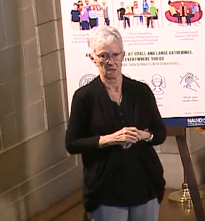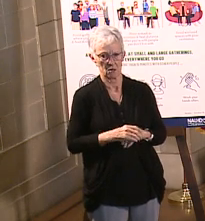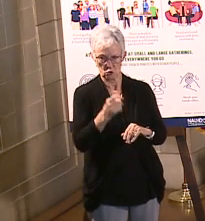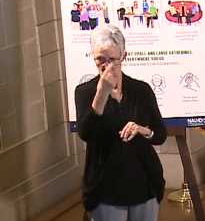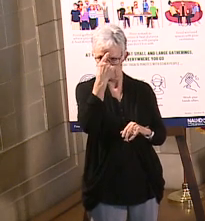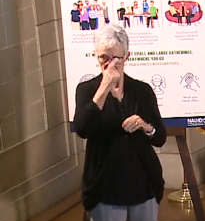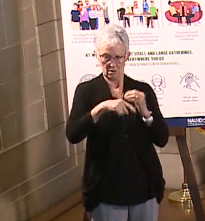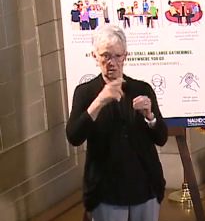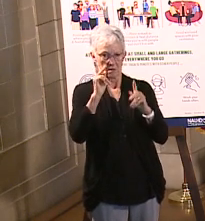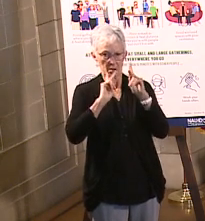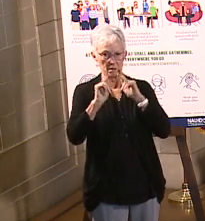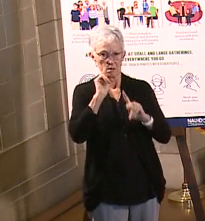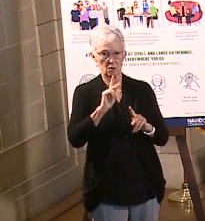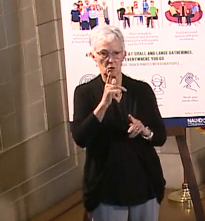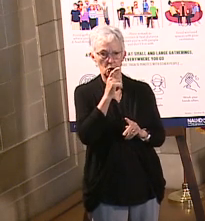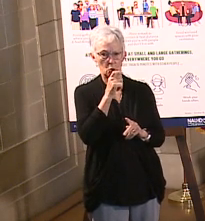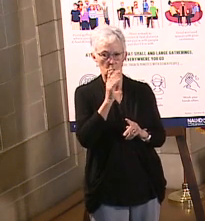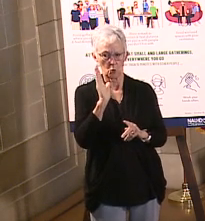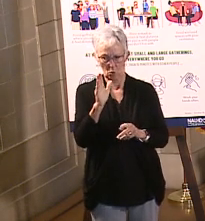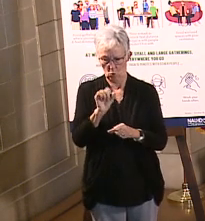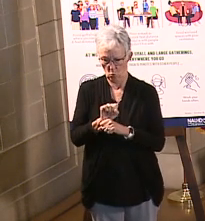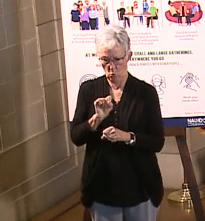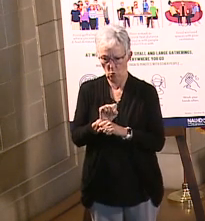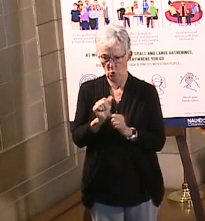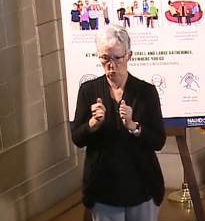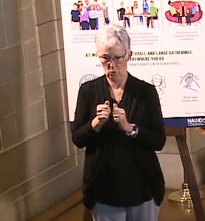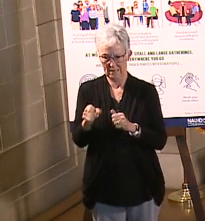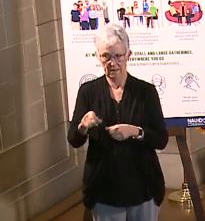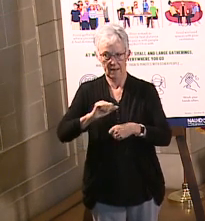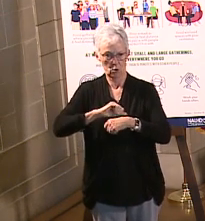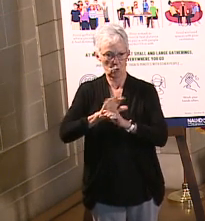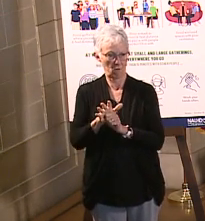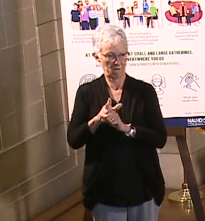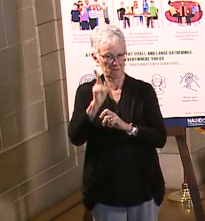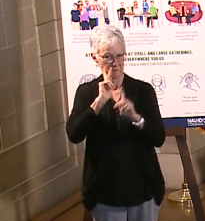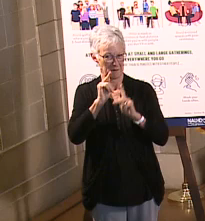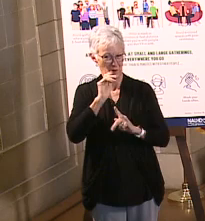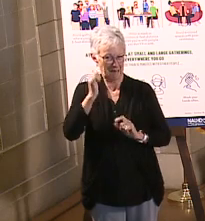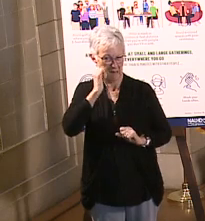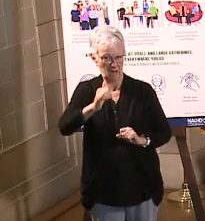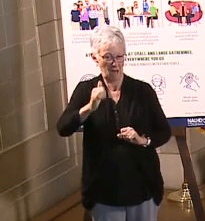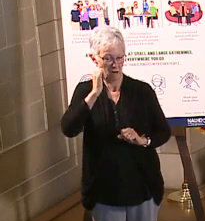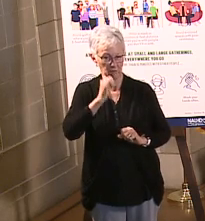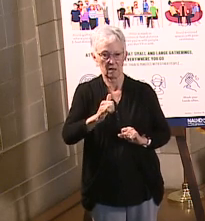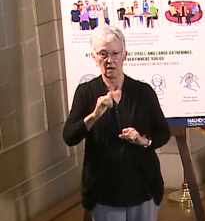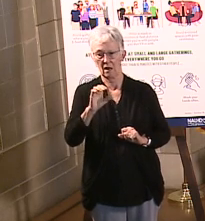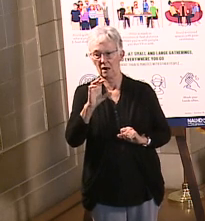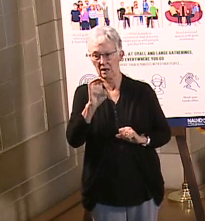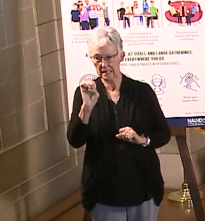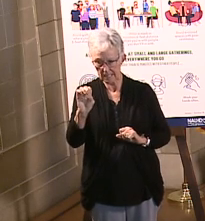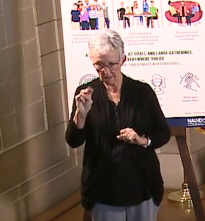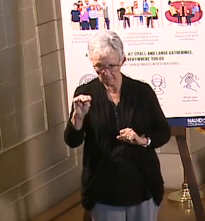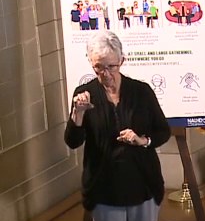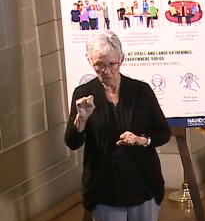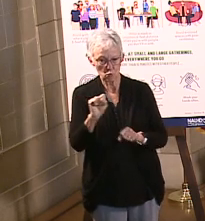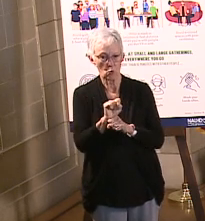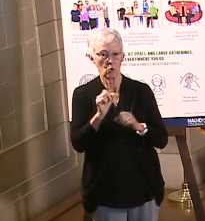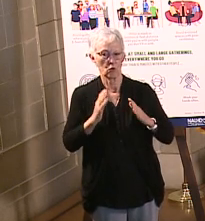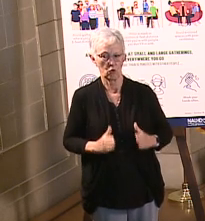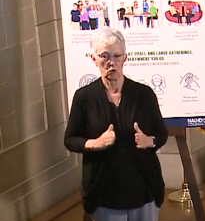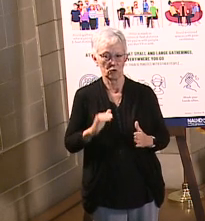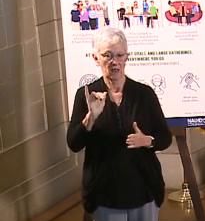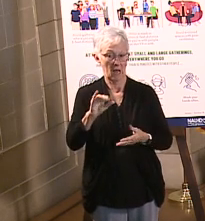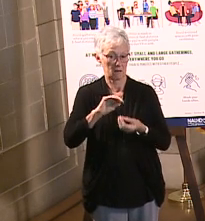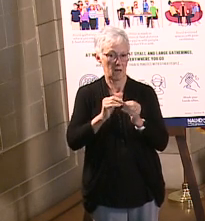those people who are going to be facing coronavirus-facing providers or EMS folks or whomever, that's about